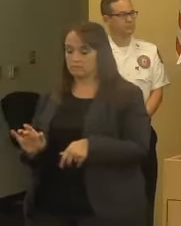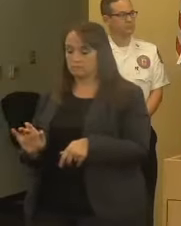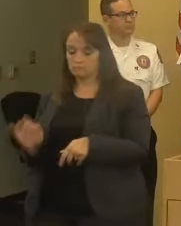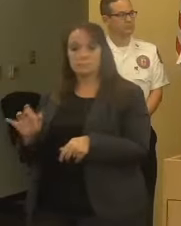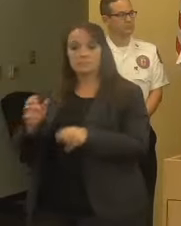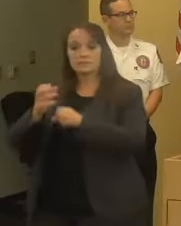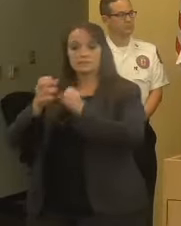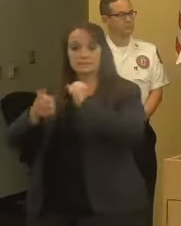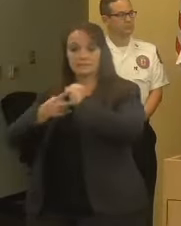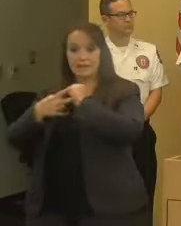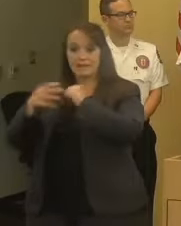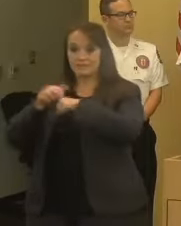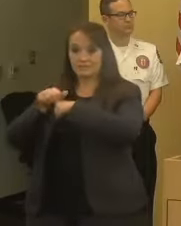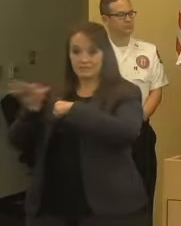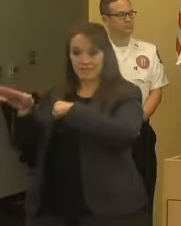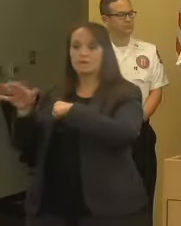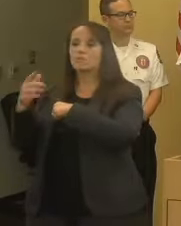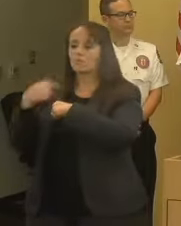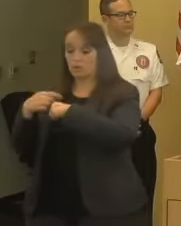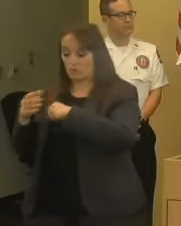and we will send you assistance.